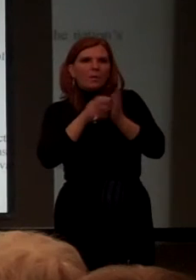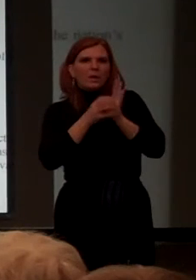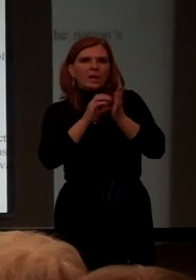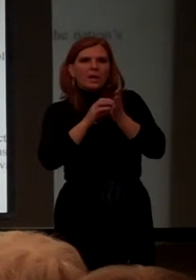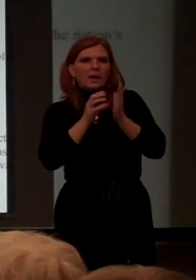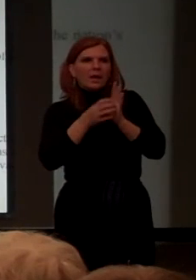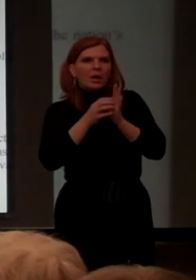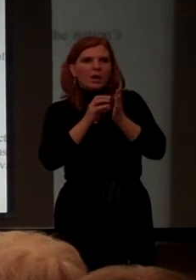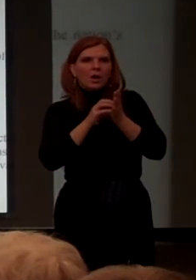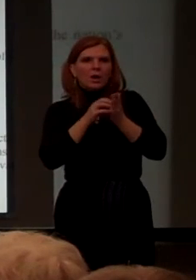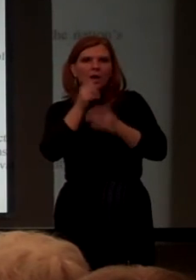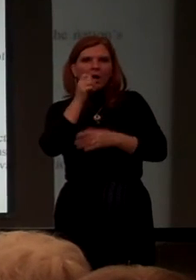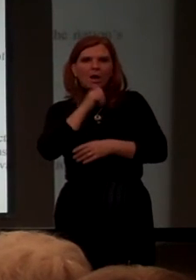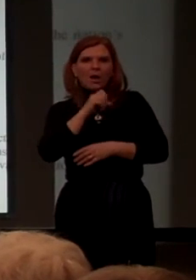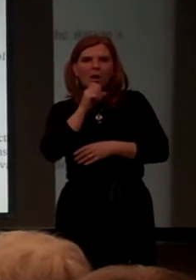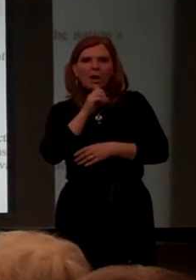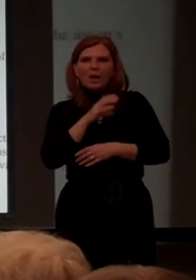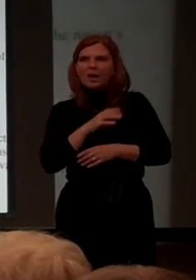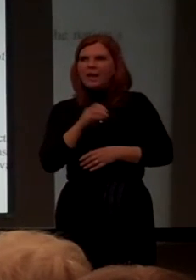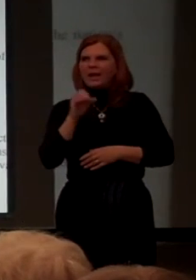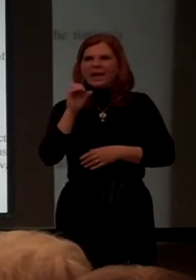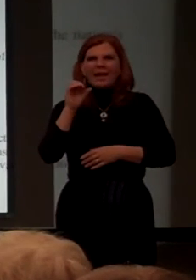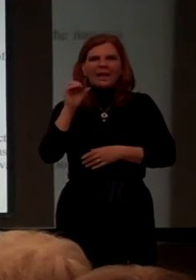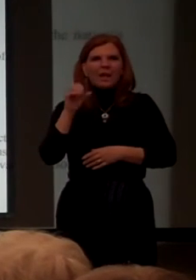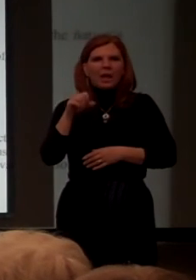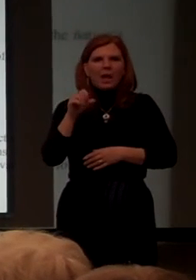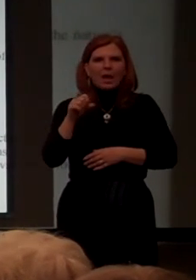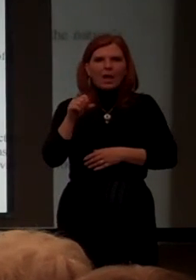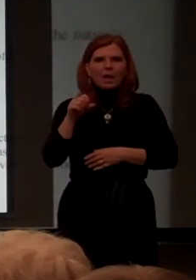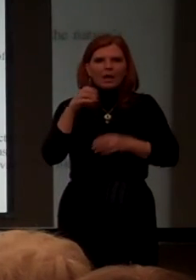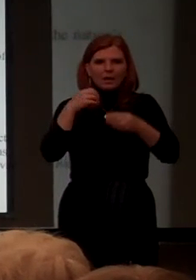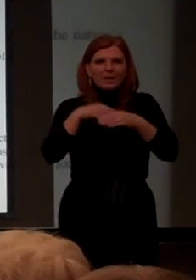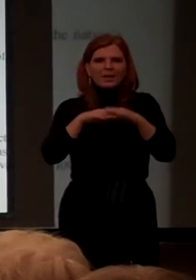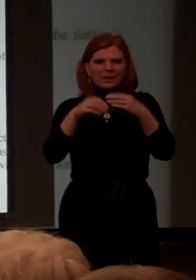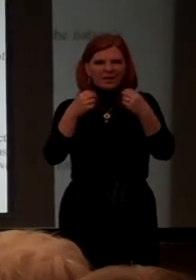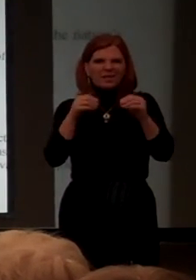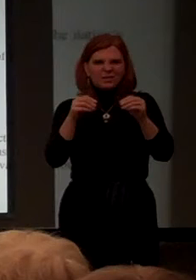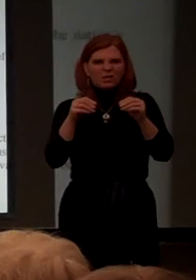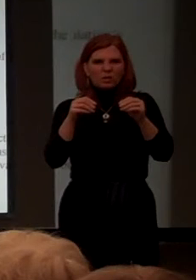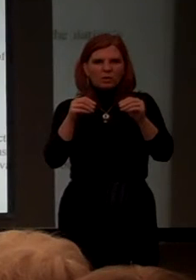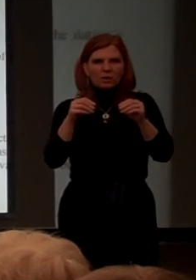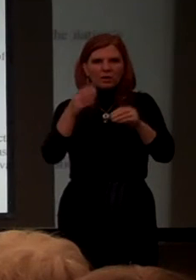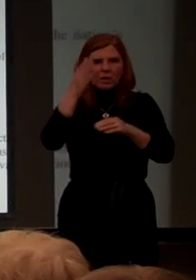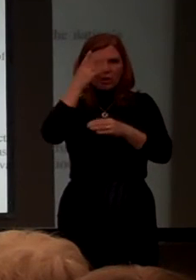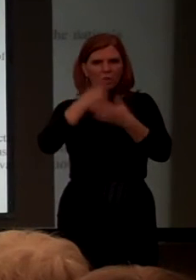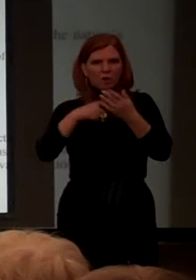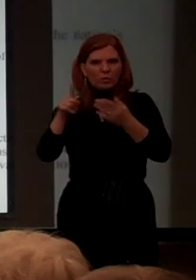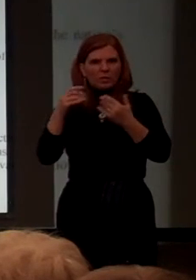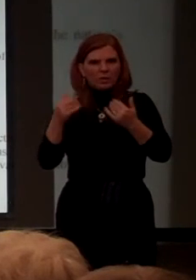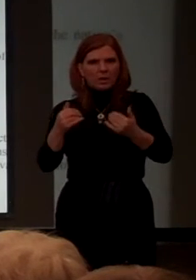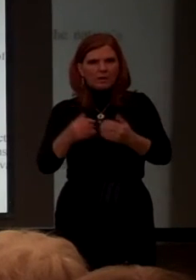Brownies something. Oh, no. Yeah, up there in the mess. Oh, yeah. Now, you know what's there now?